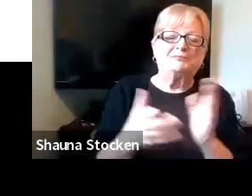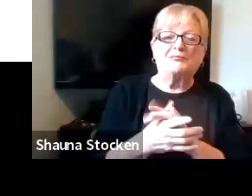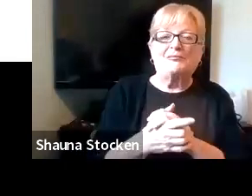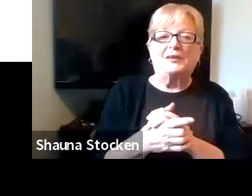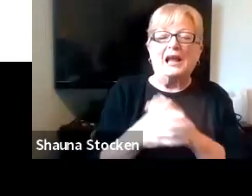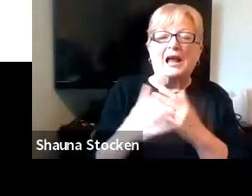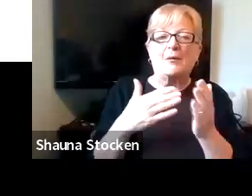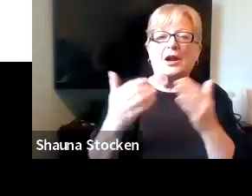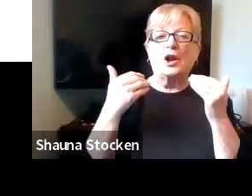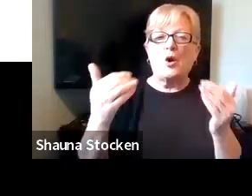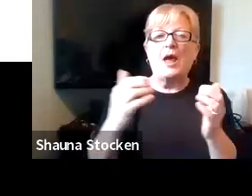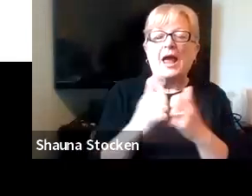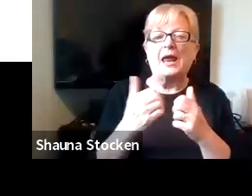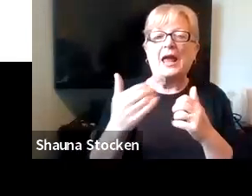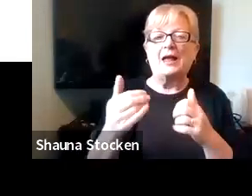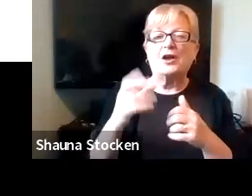rice cooker.